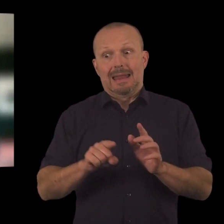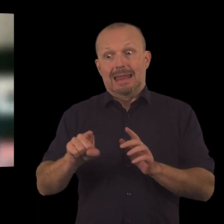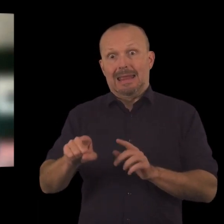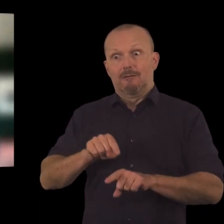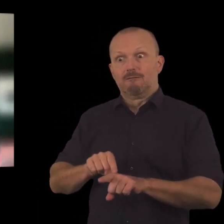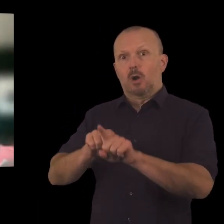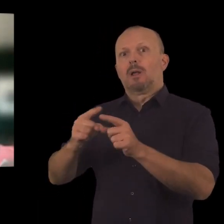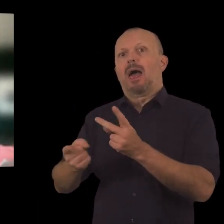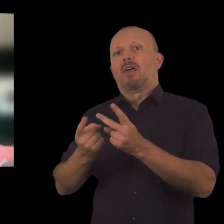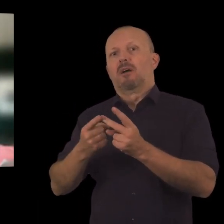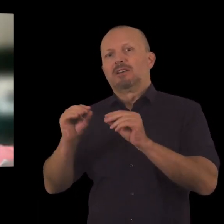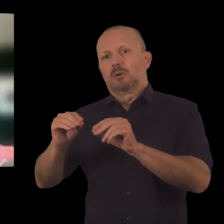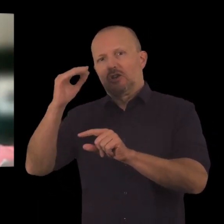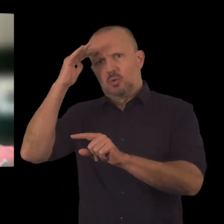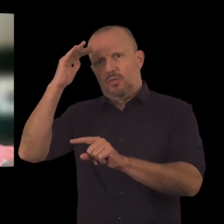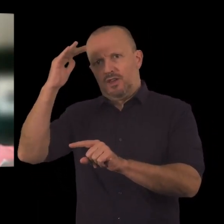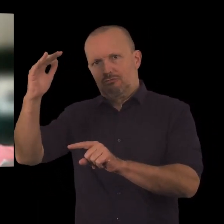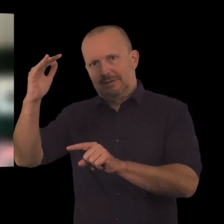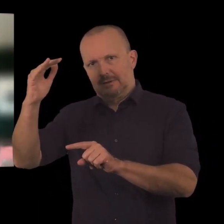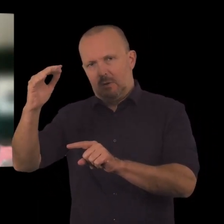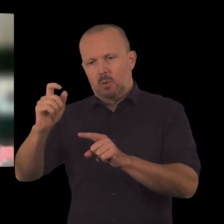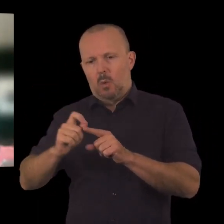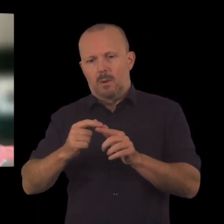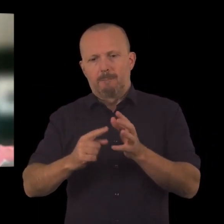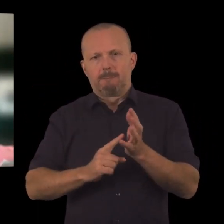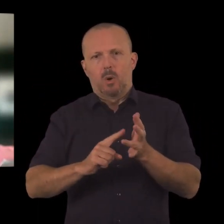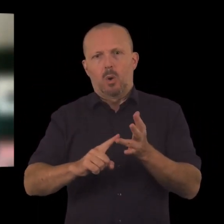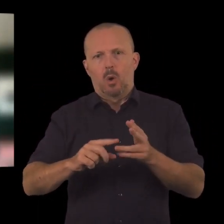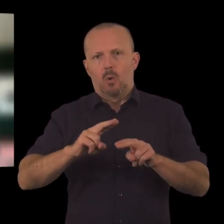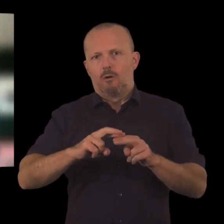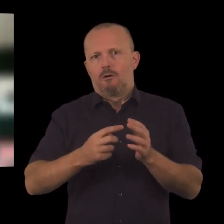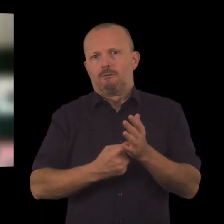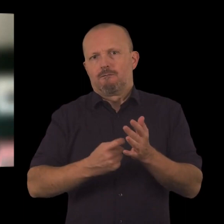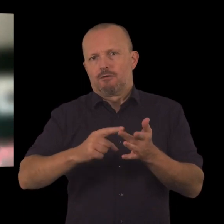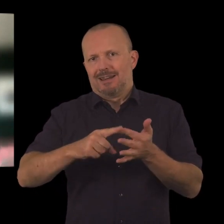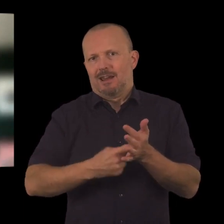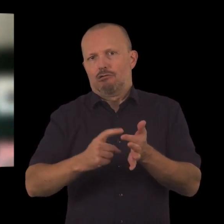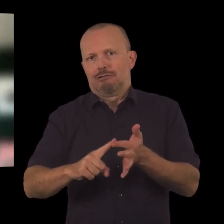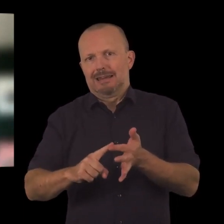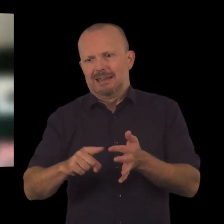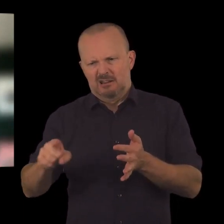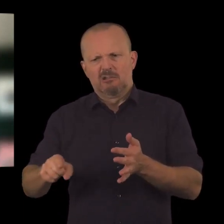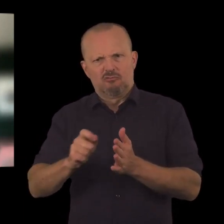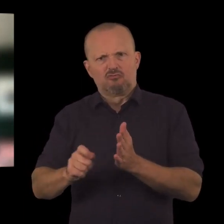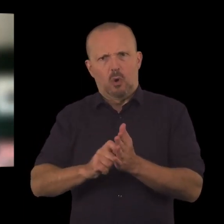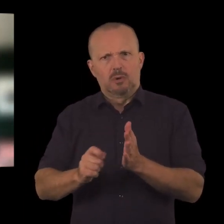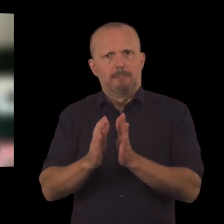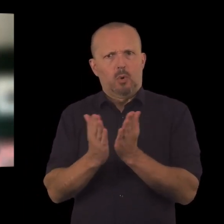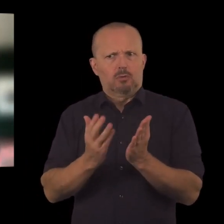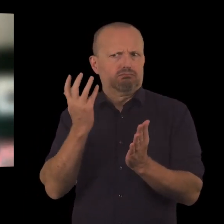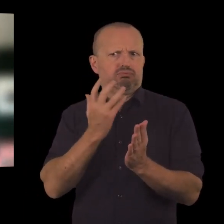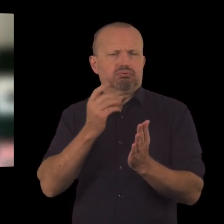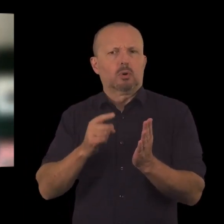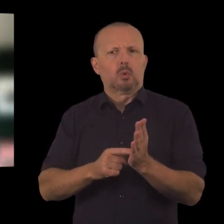But essentially, it's a theory and way of making theatre that